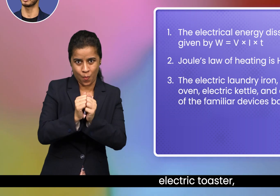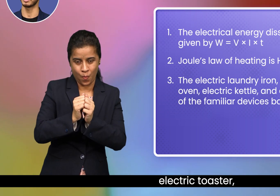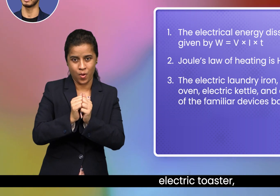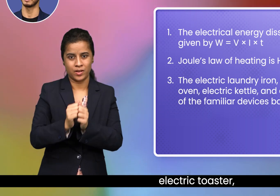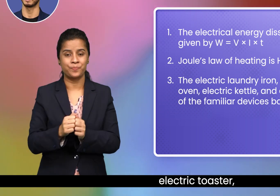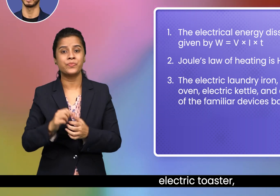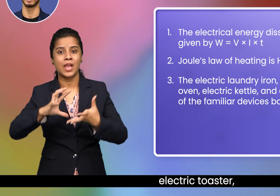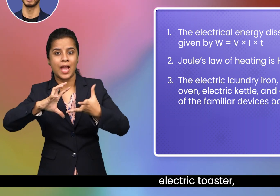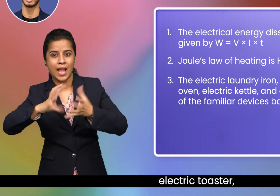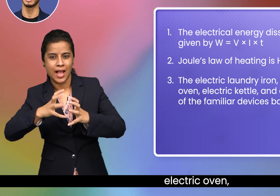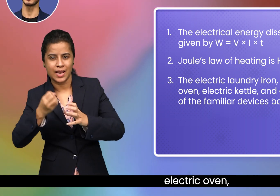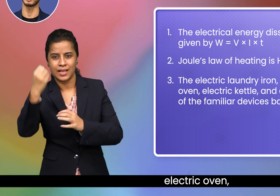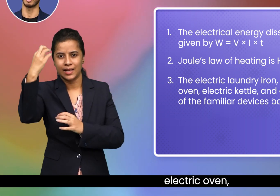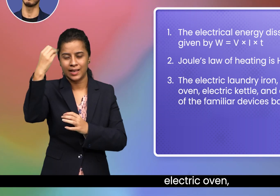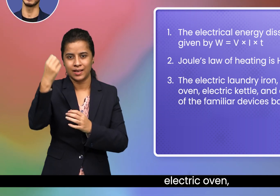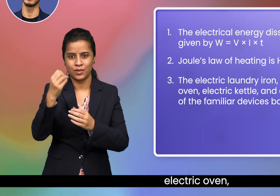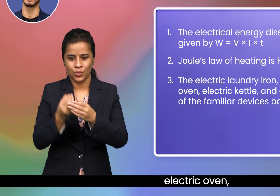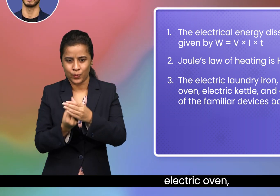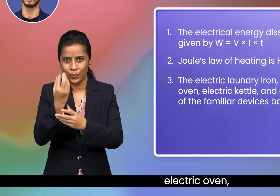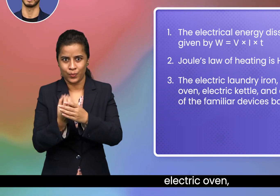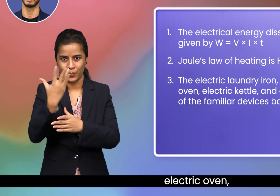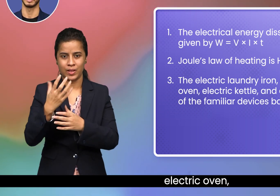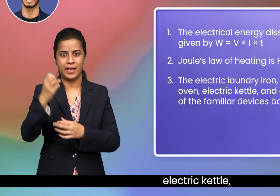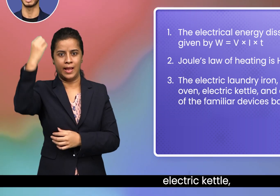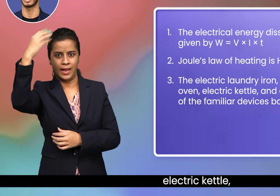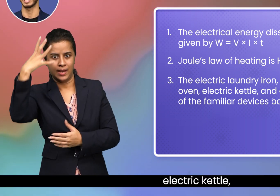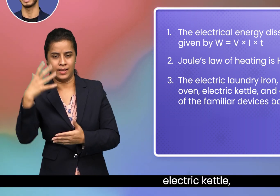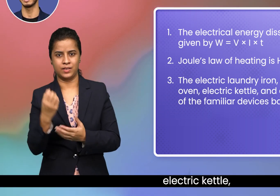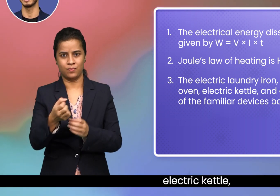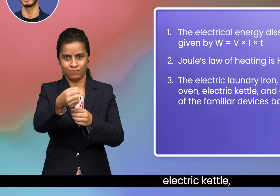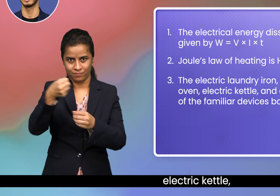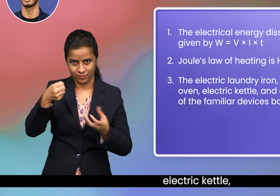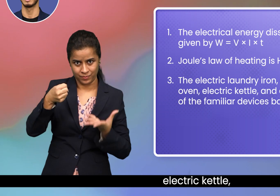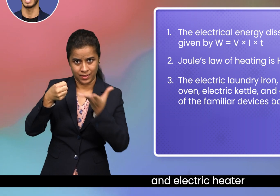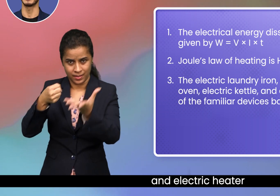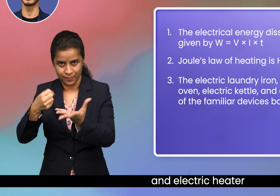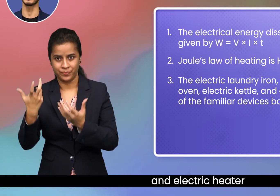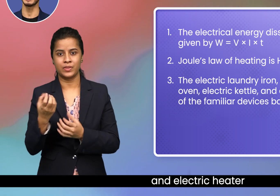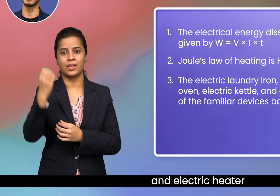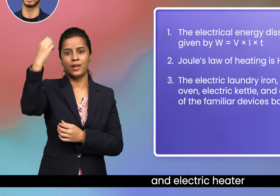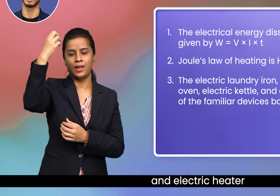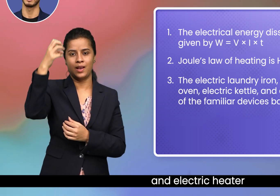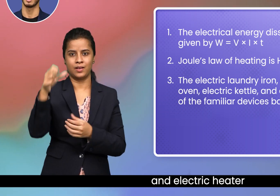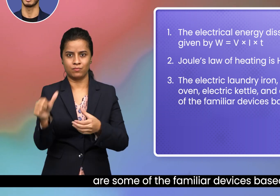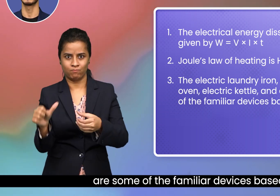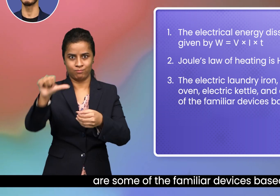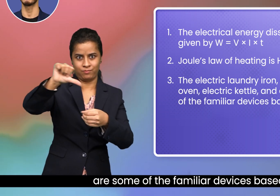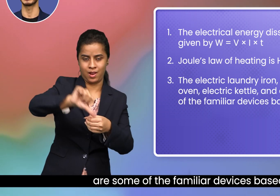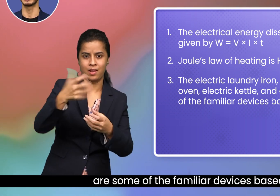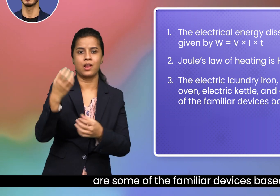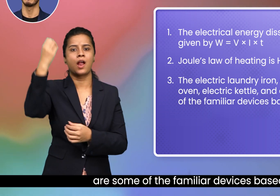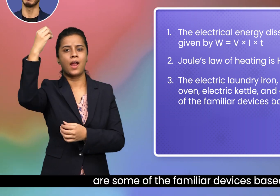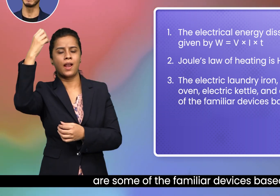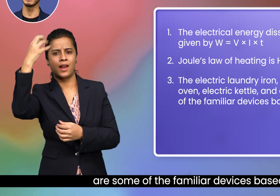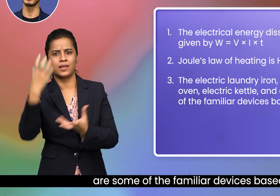electric toaster, electric oven, electric kettle and electric heater are some of